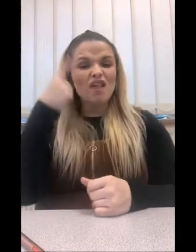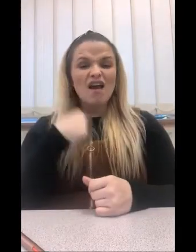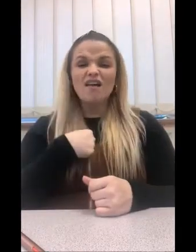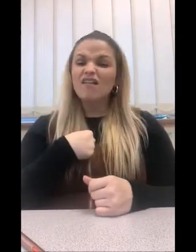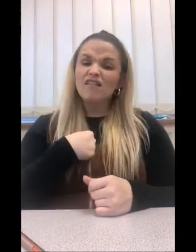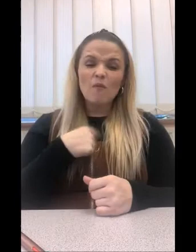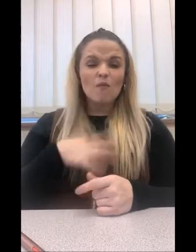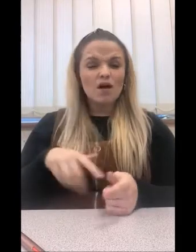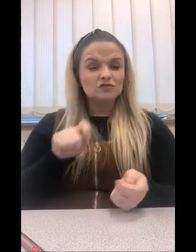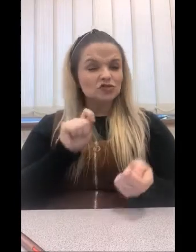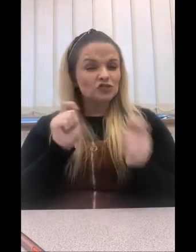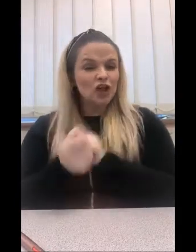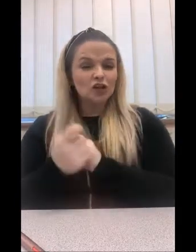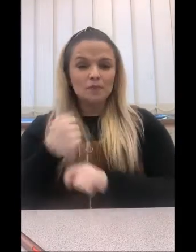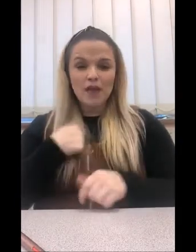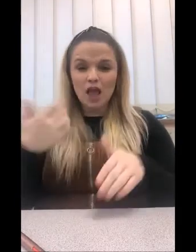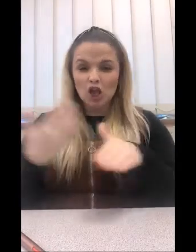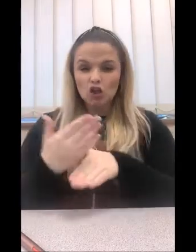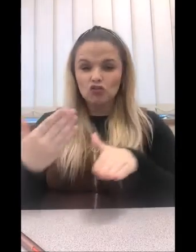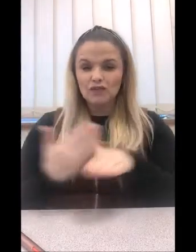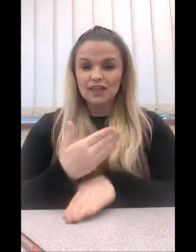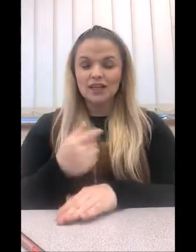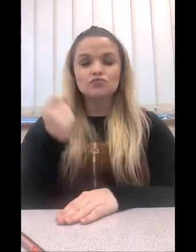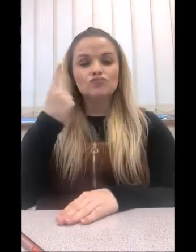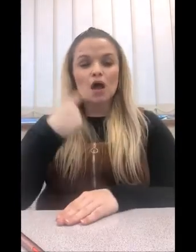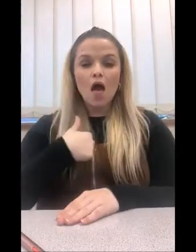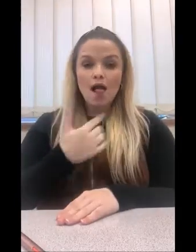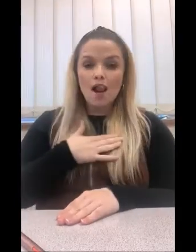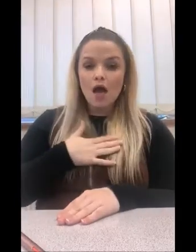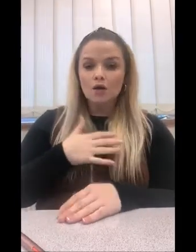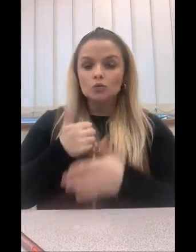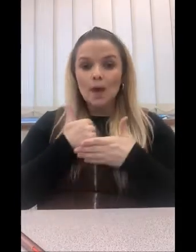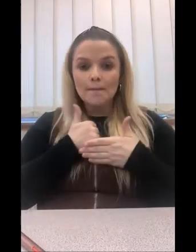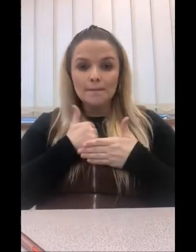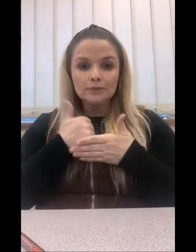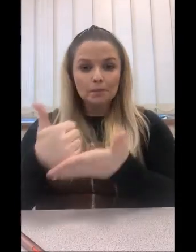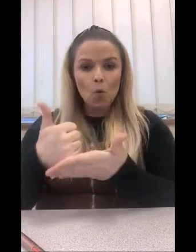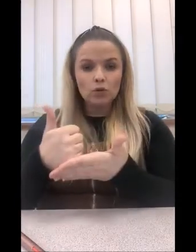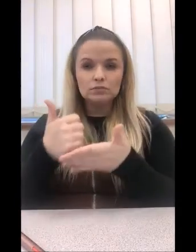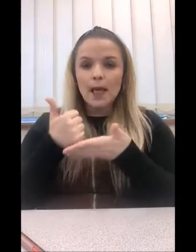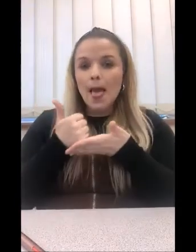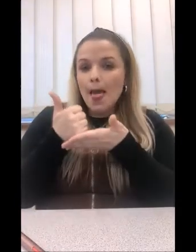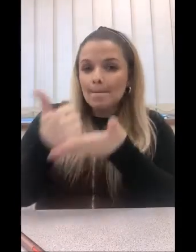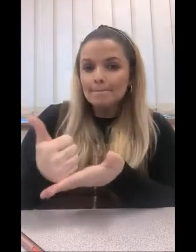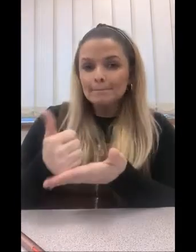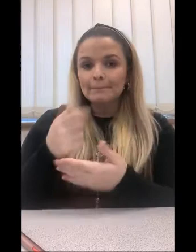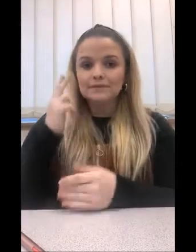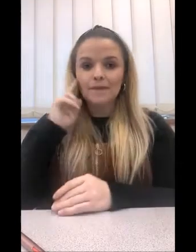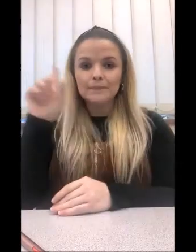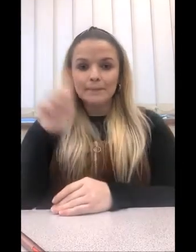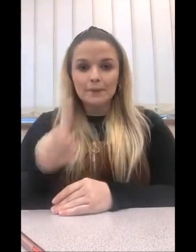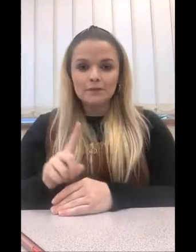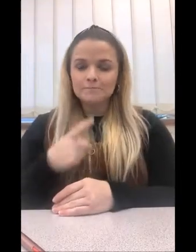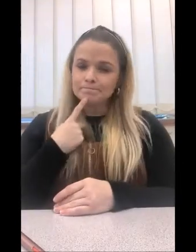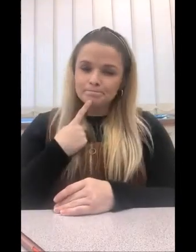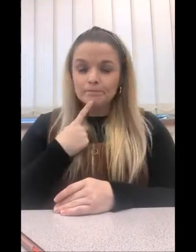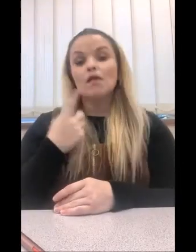Then, at the end of that, I realised I wanted to change my career. I wanted to help and support deaf